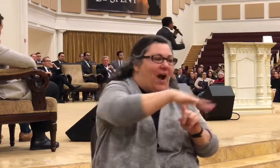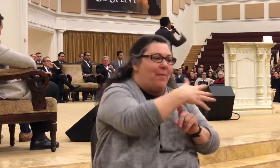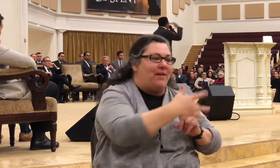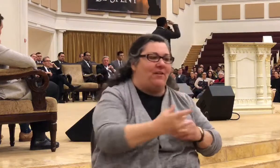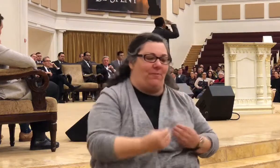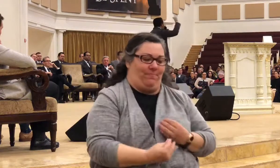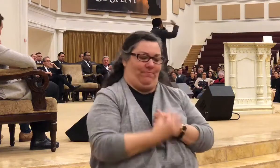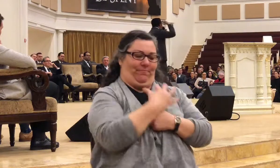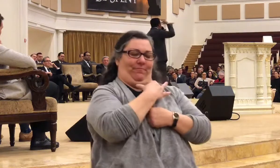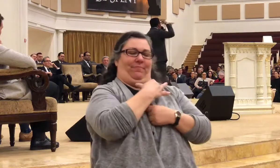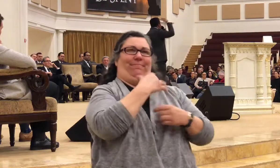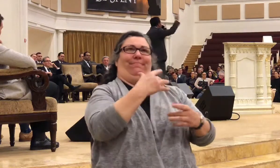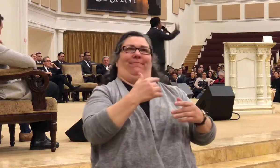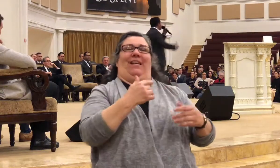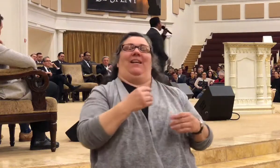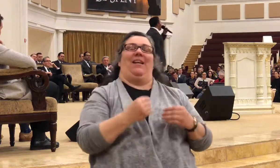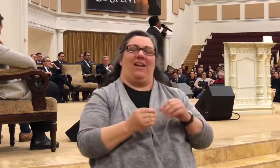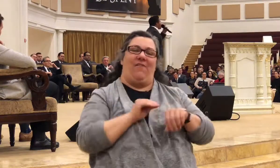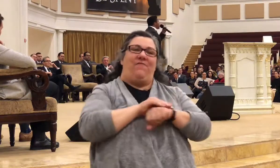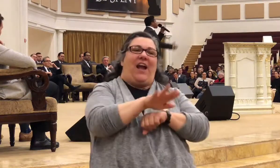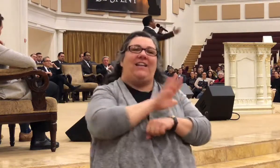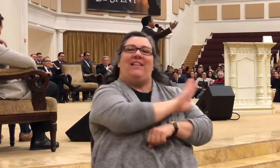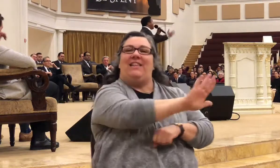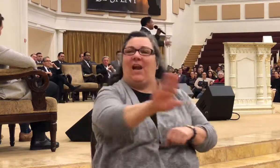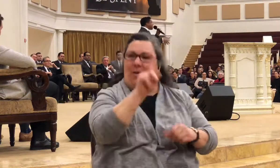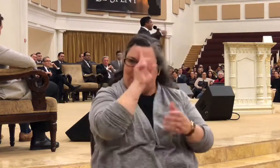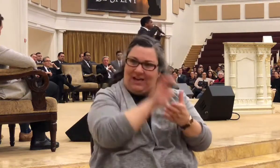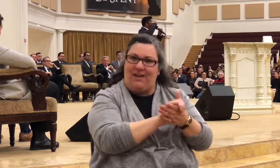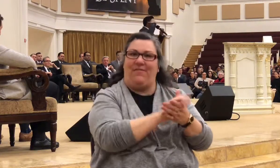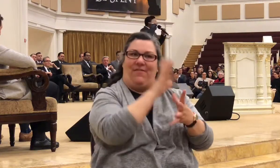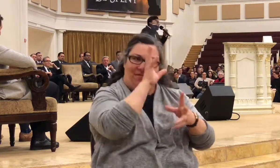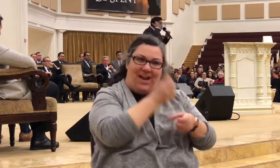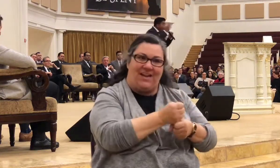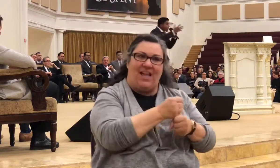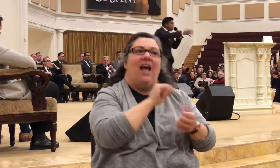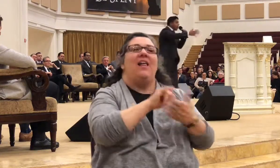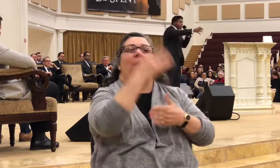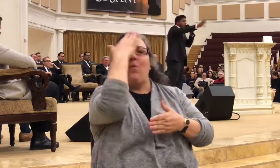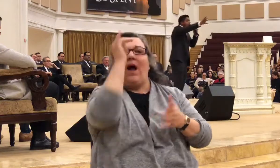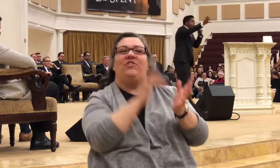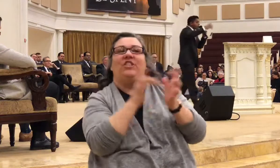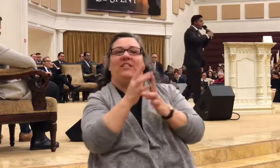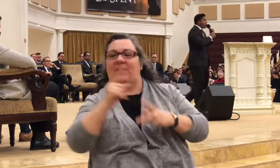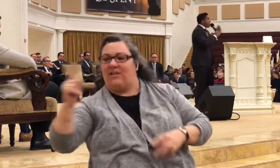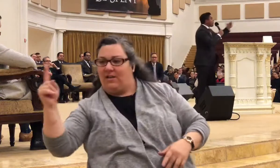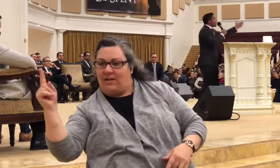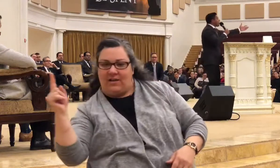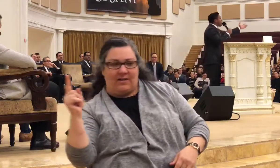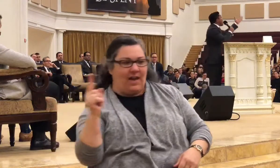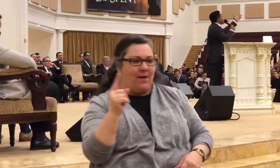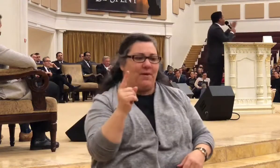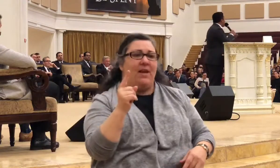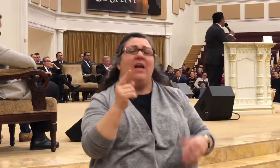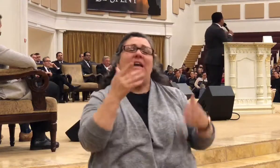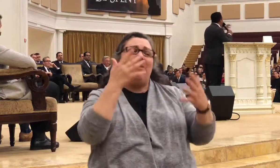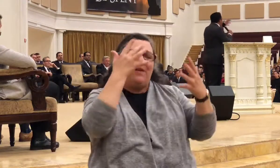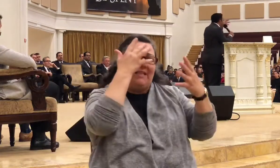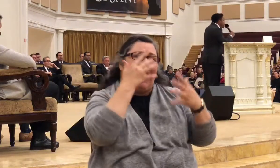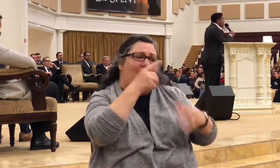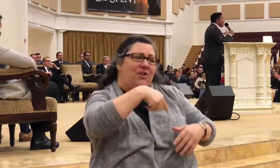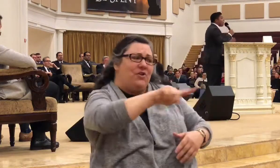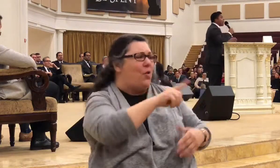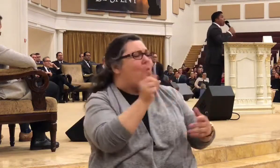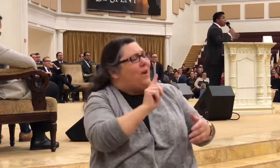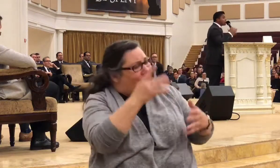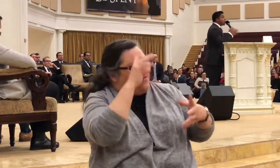to intervene with their belief and with their faith. And that's why Jesus came and was sad or so about their lack of faith